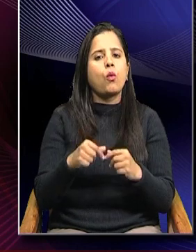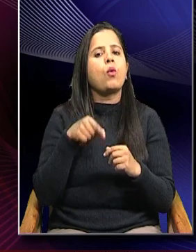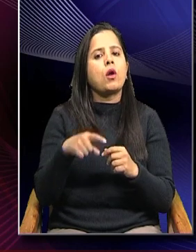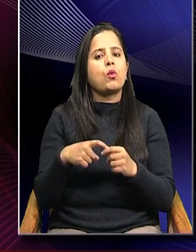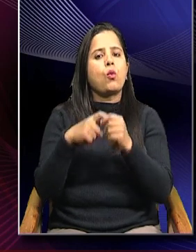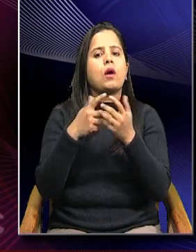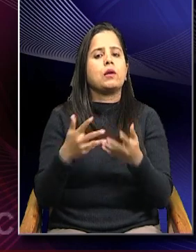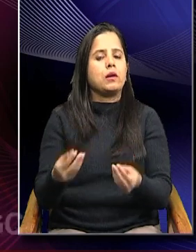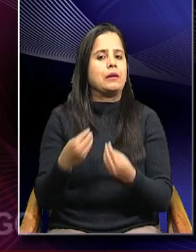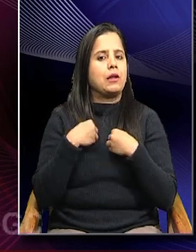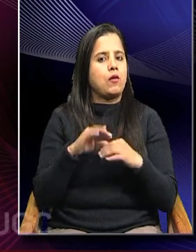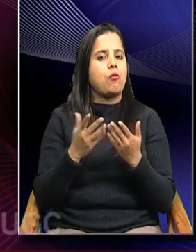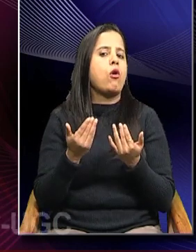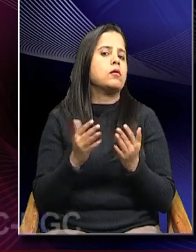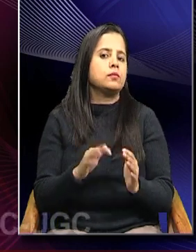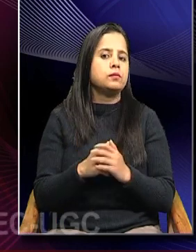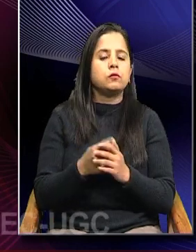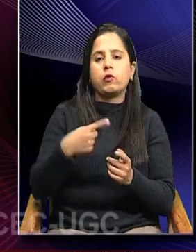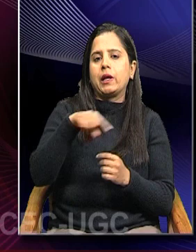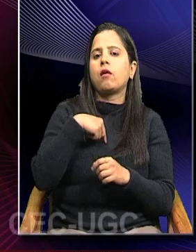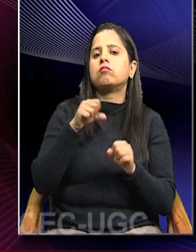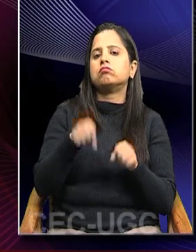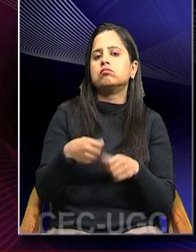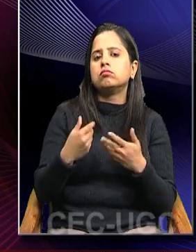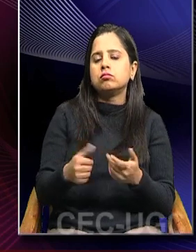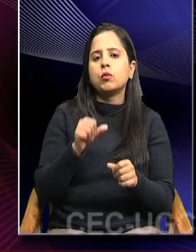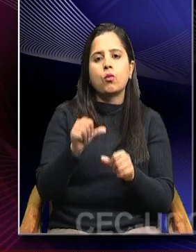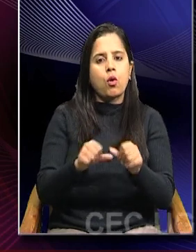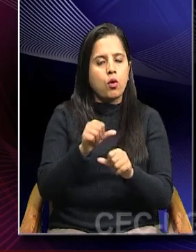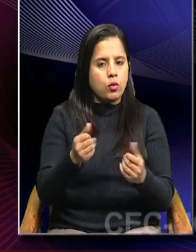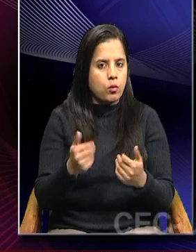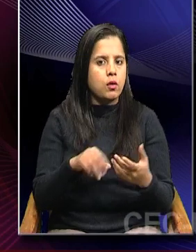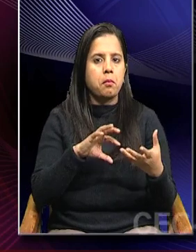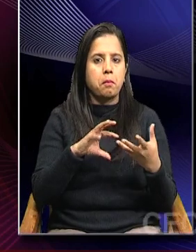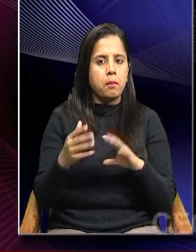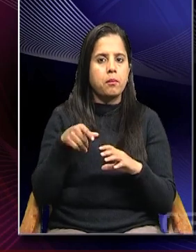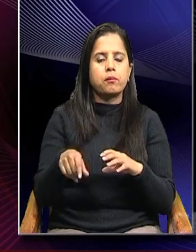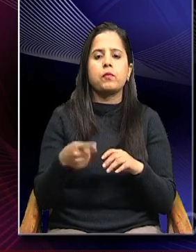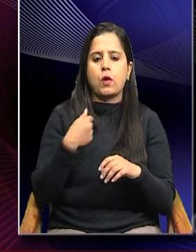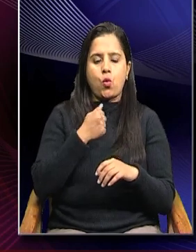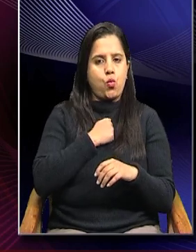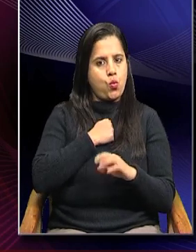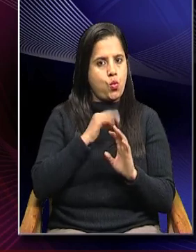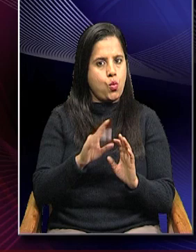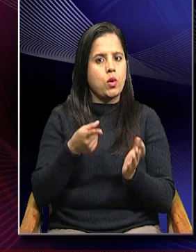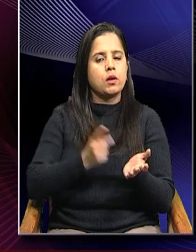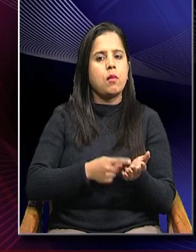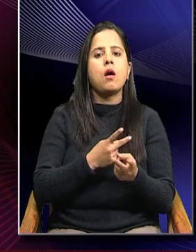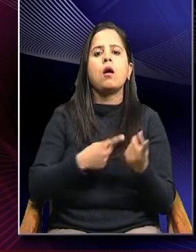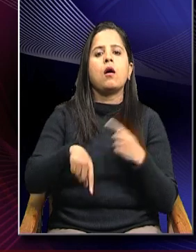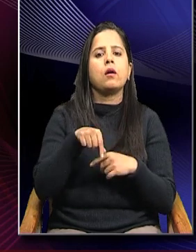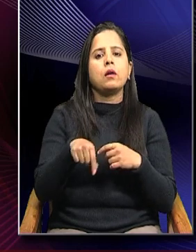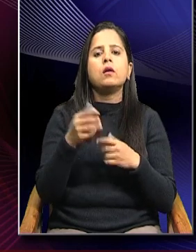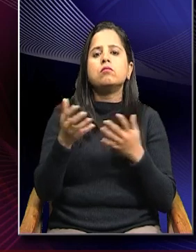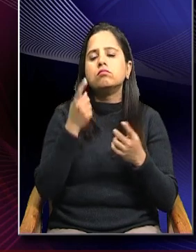to us or inputs to us, so that we can process them and produce as per the demand of our target